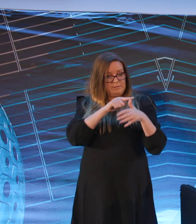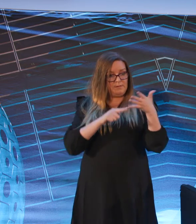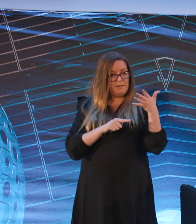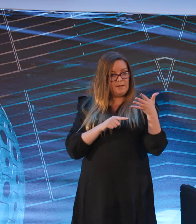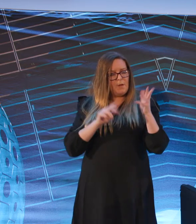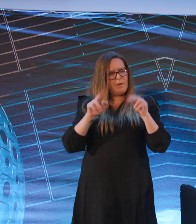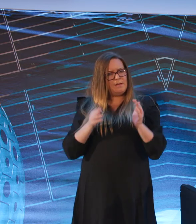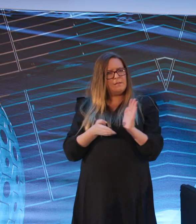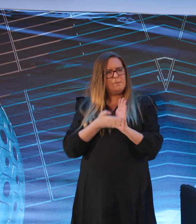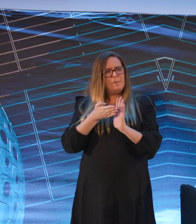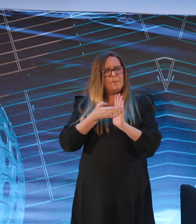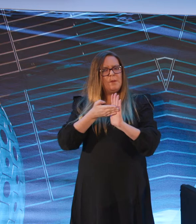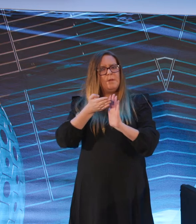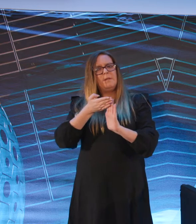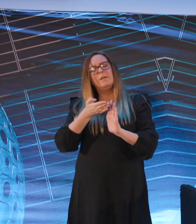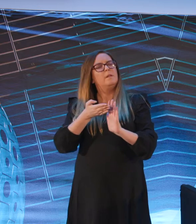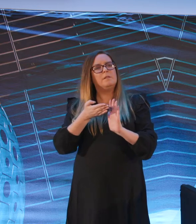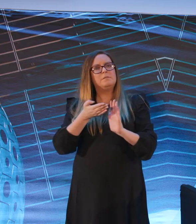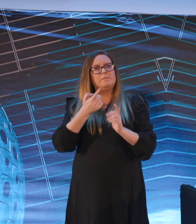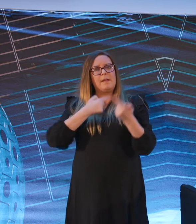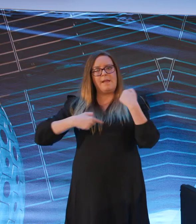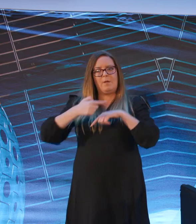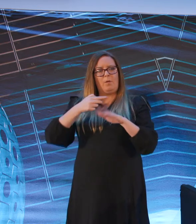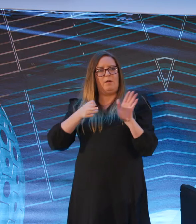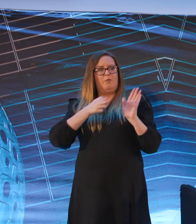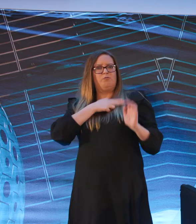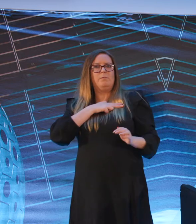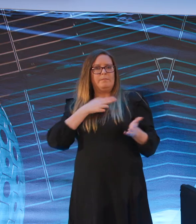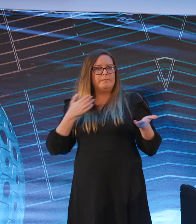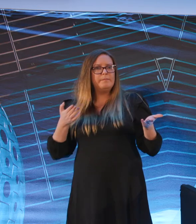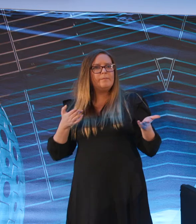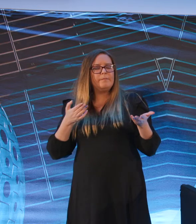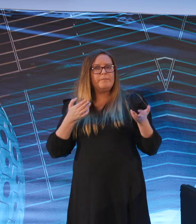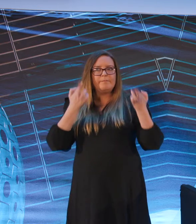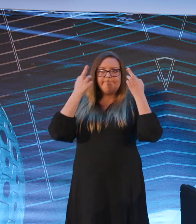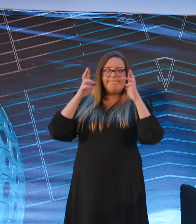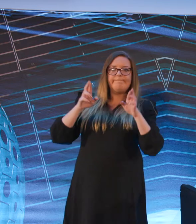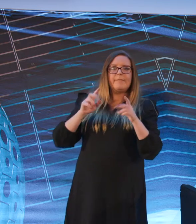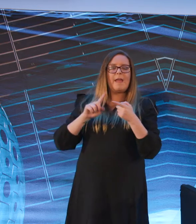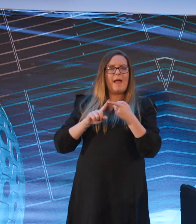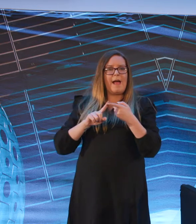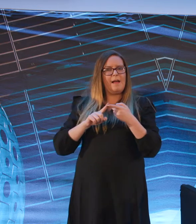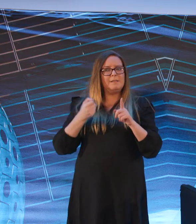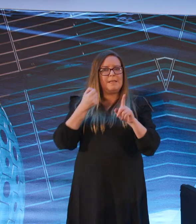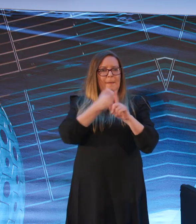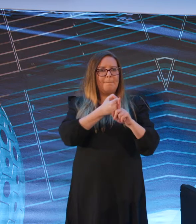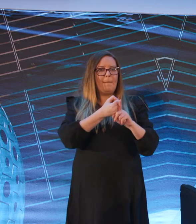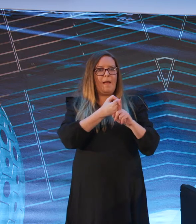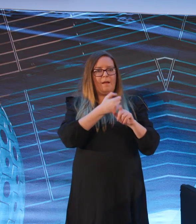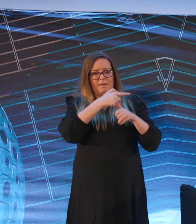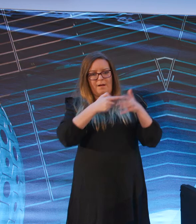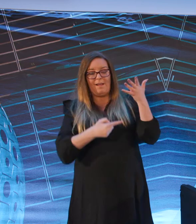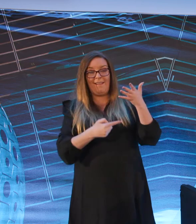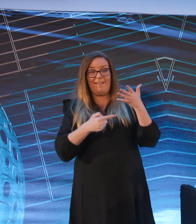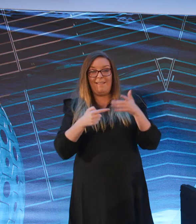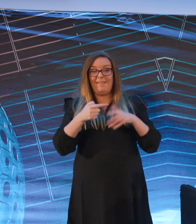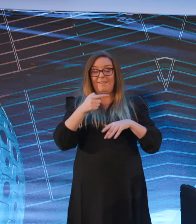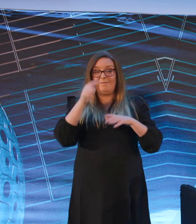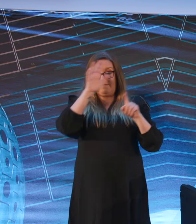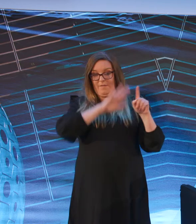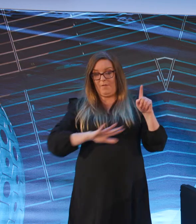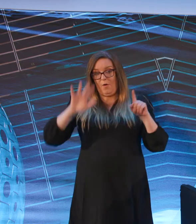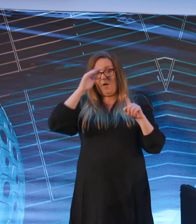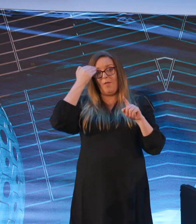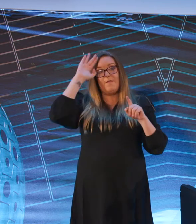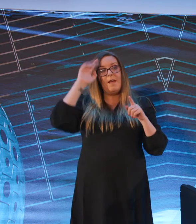build expertise and reputation and make a significant transformative impact nationally and